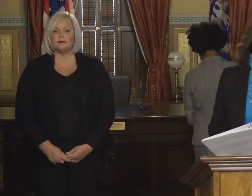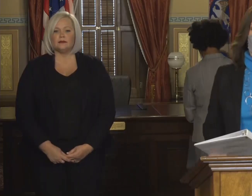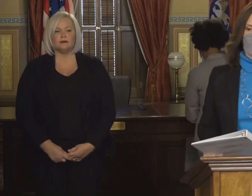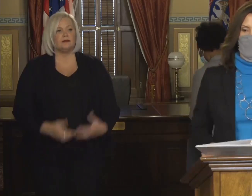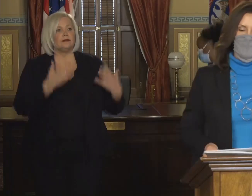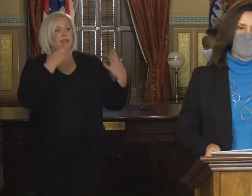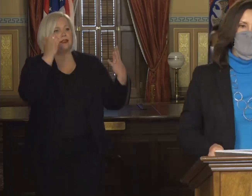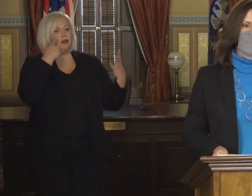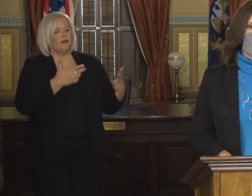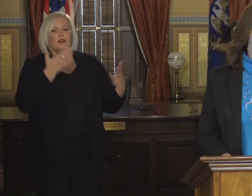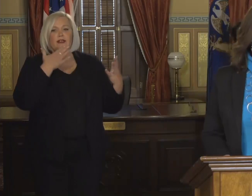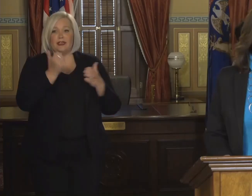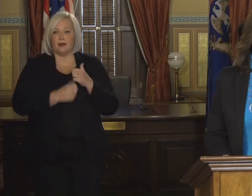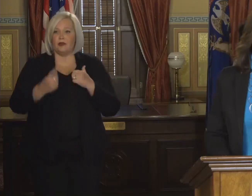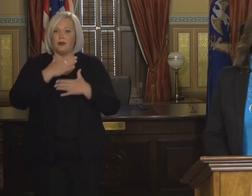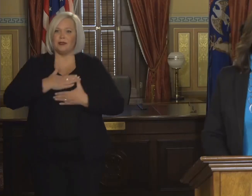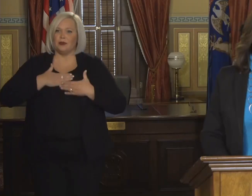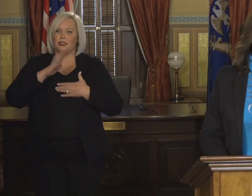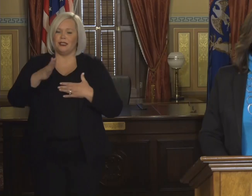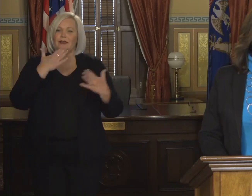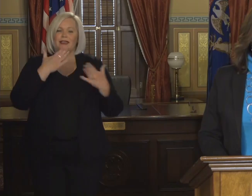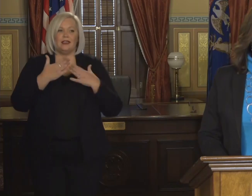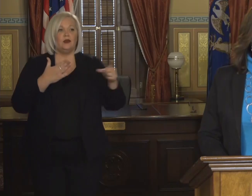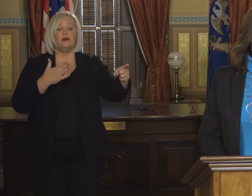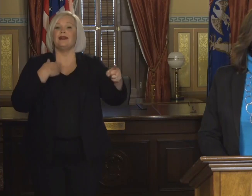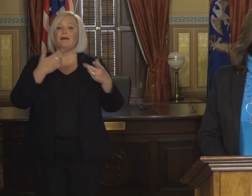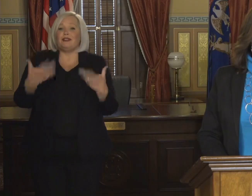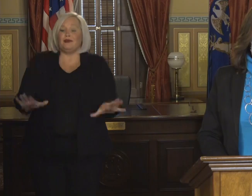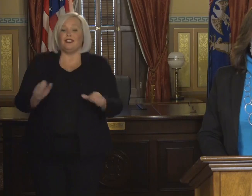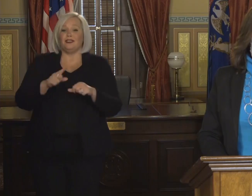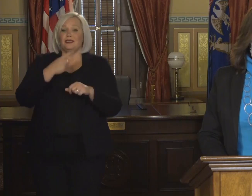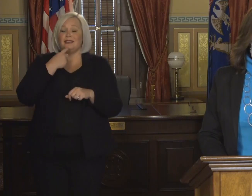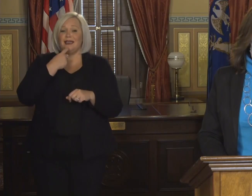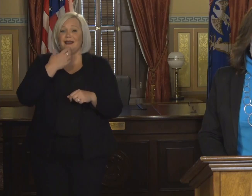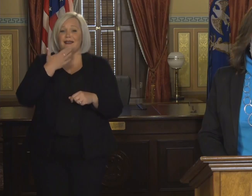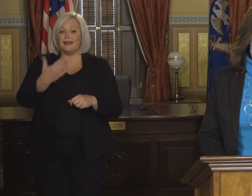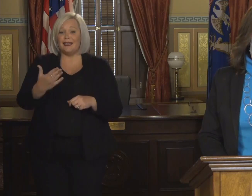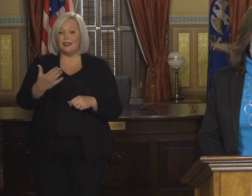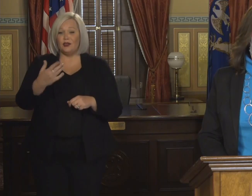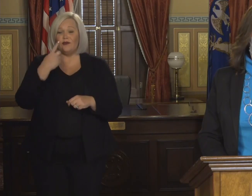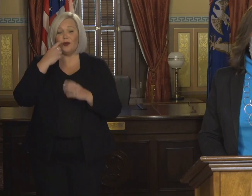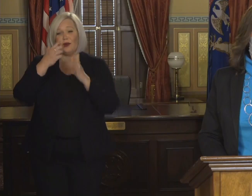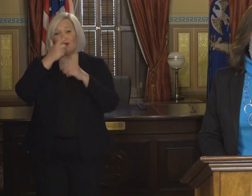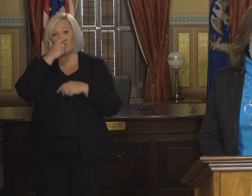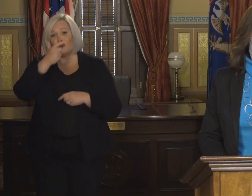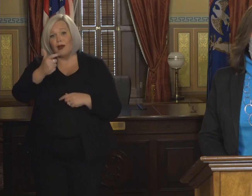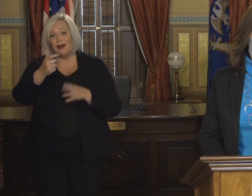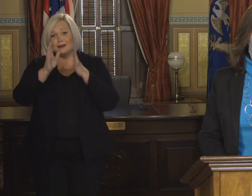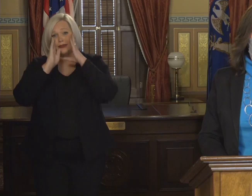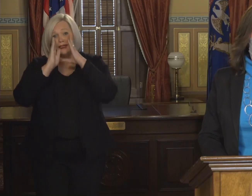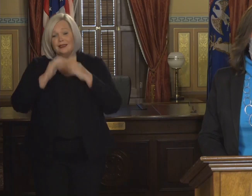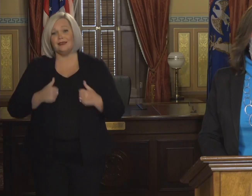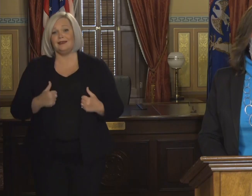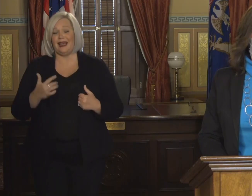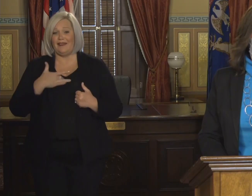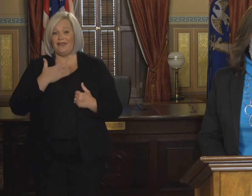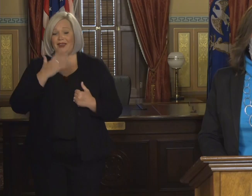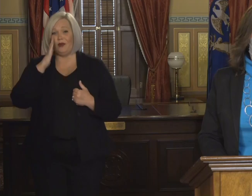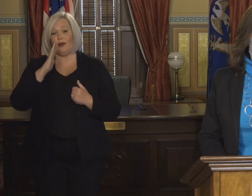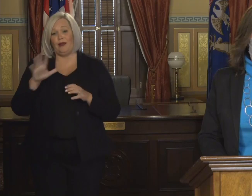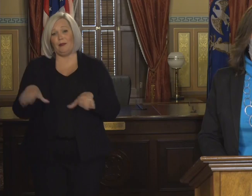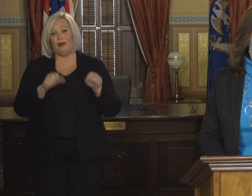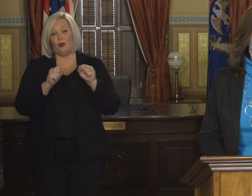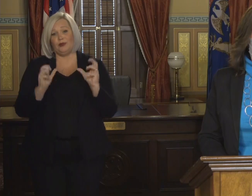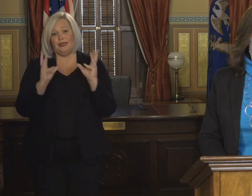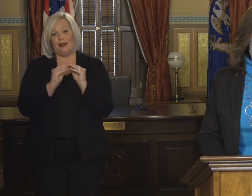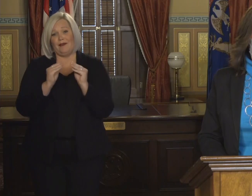Thank you, Governor. Thank you, everybody. Appreciate you. I'll just close by saying thank you for tuning in. I have a feeling we'll be doing more of